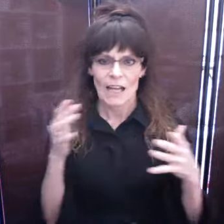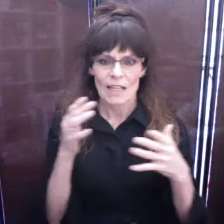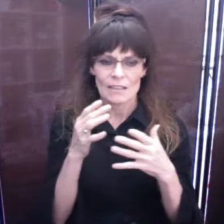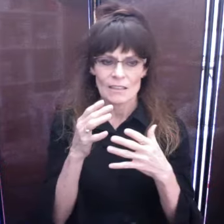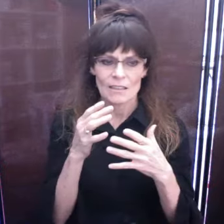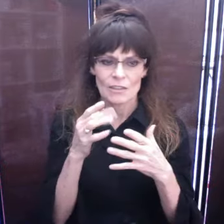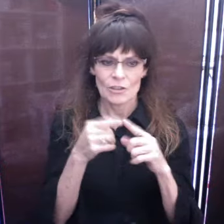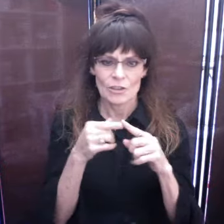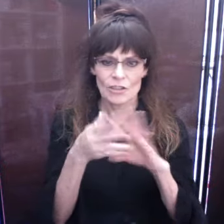sober